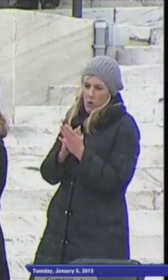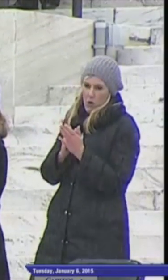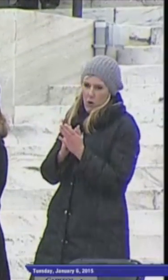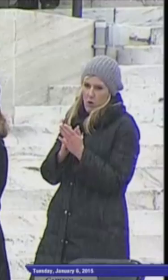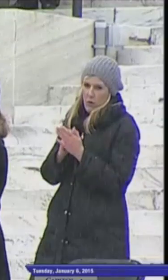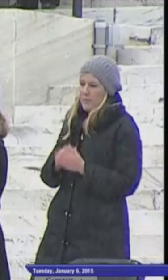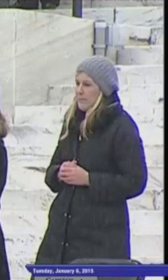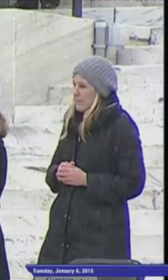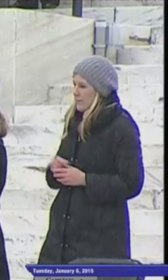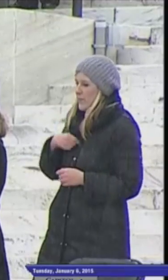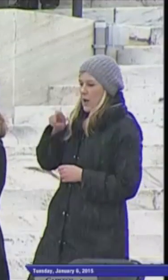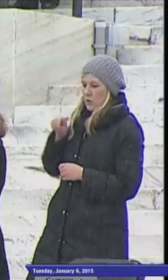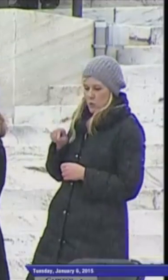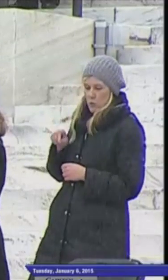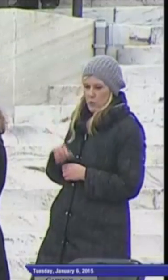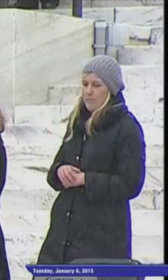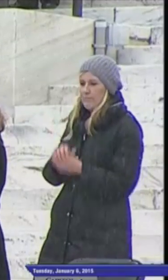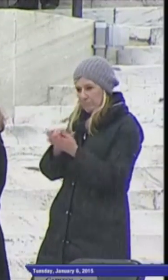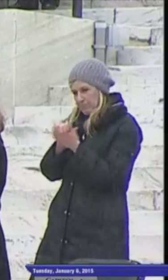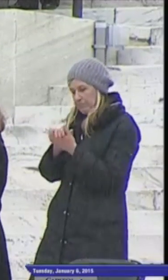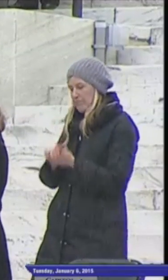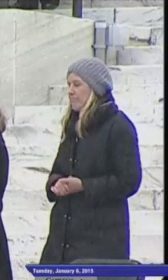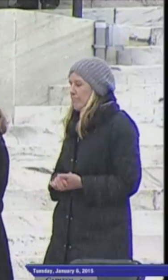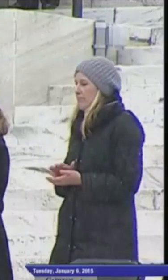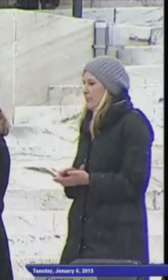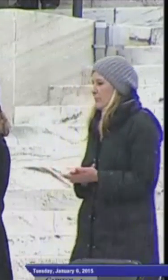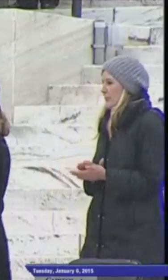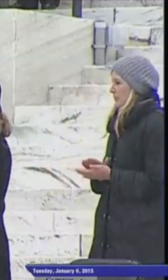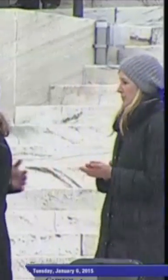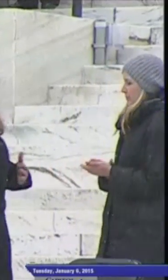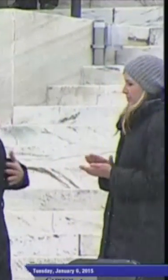so help you God. I do. Congratulations. Thank you, Your Honor.